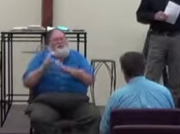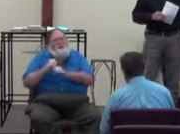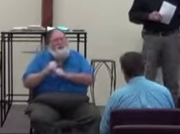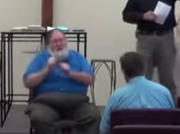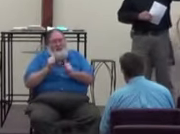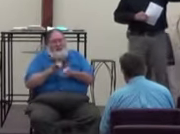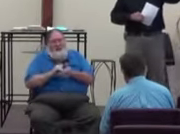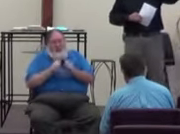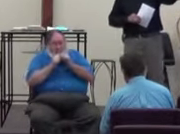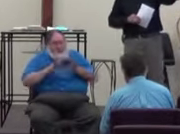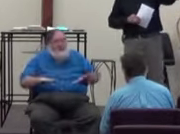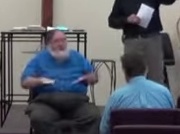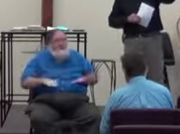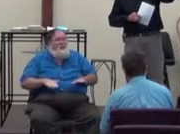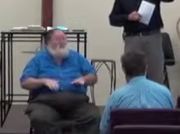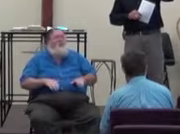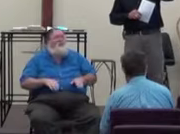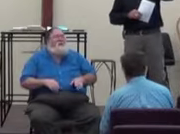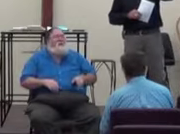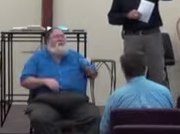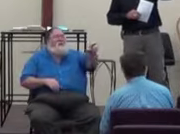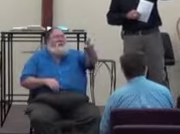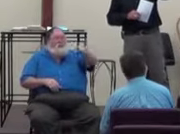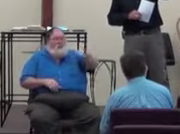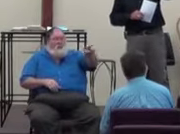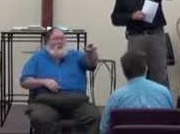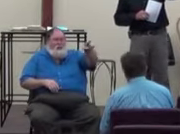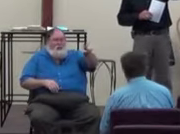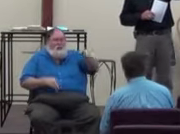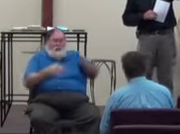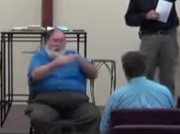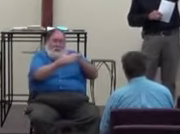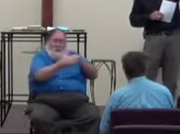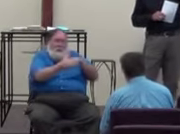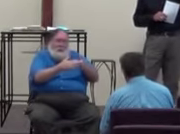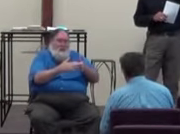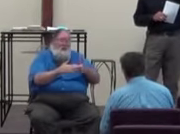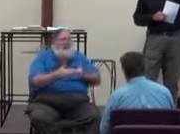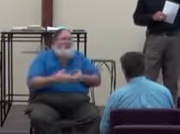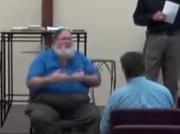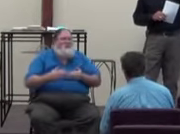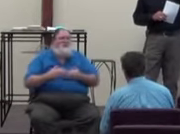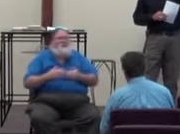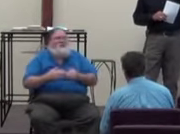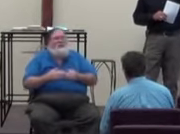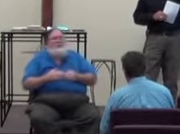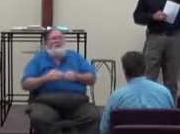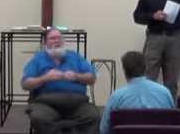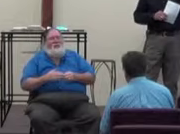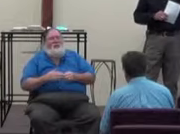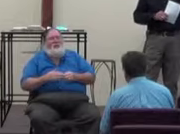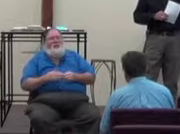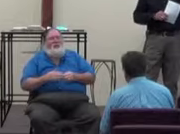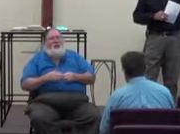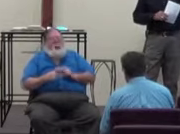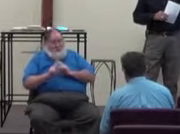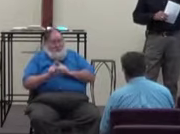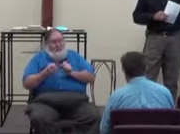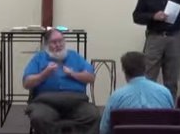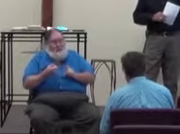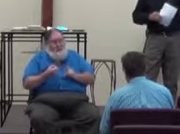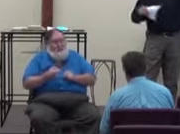This whole corner back in here almost is almost a product of the fair parade and different things. We got to